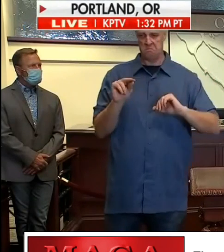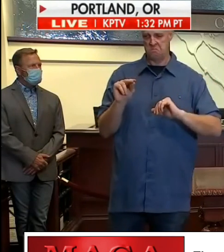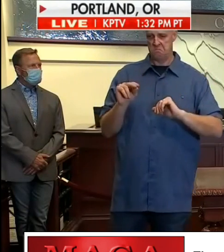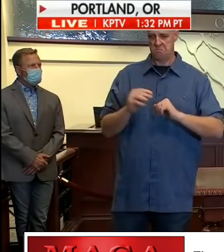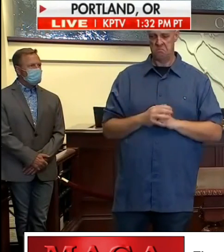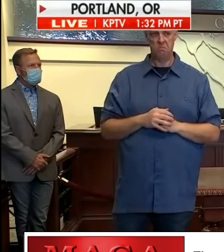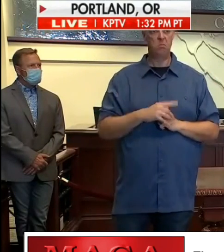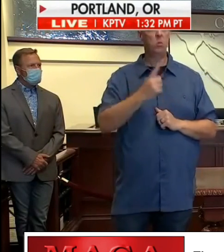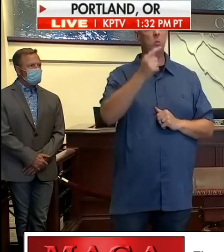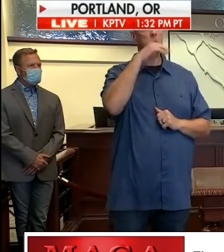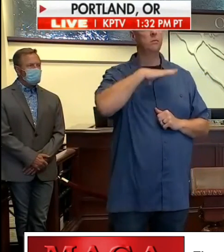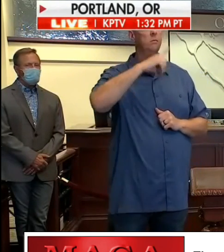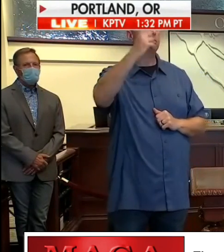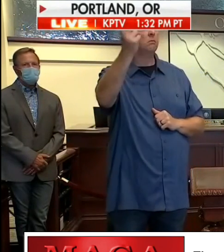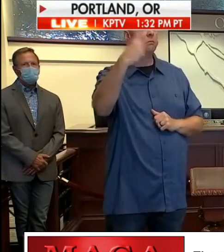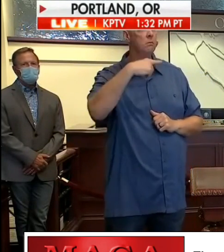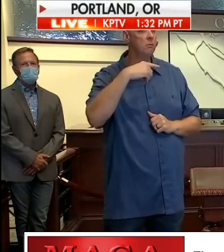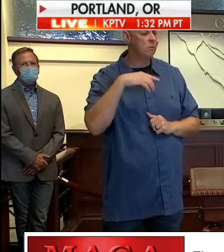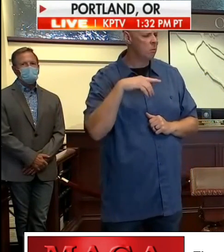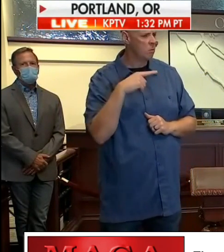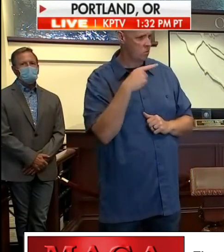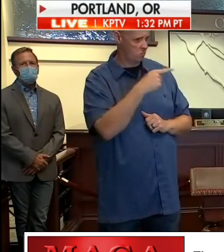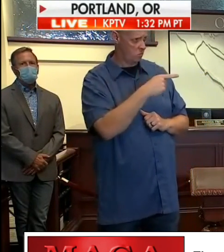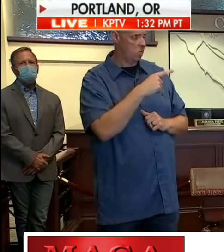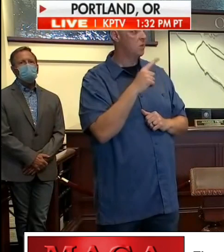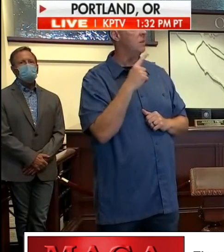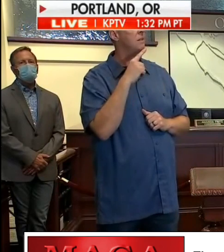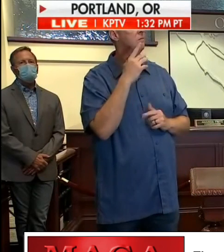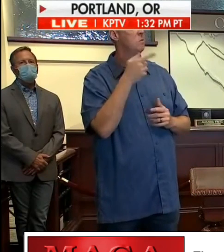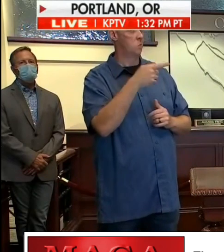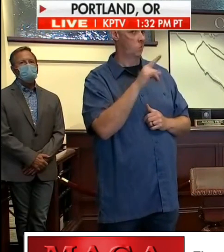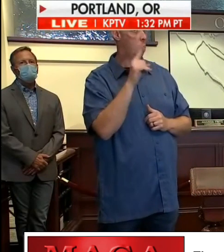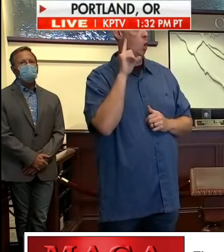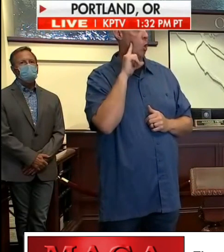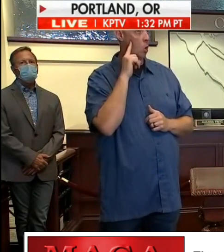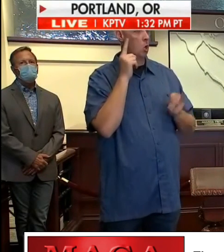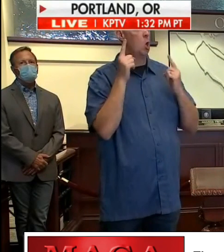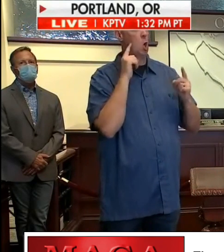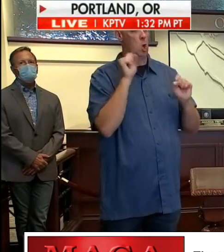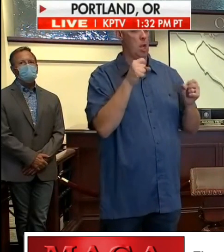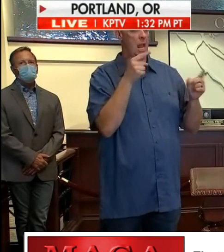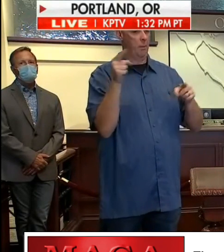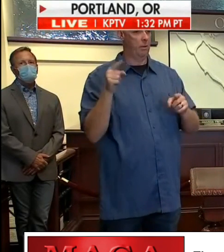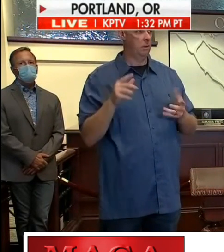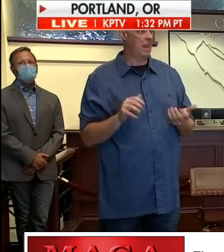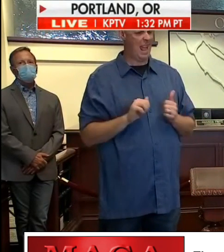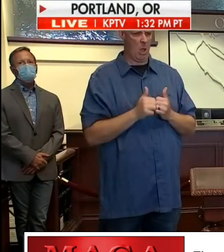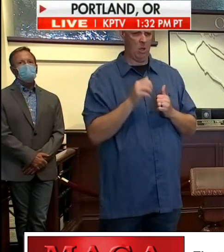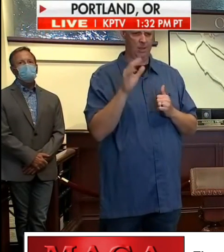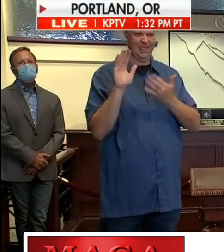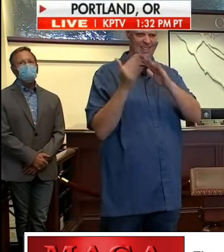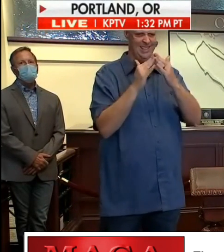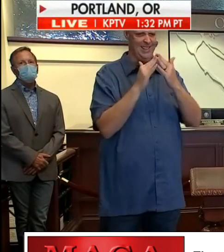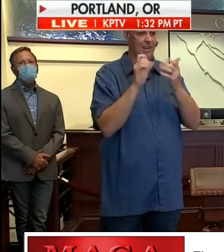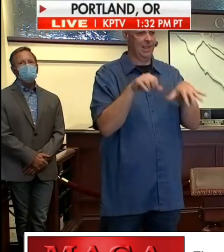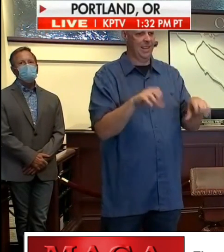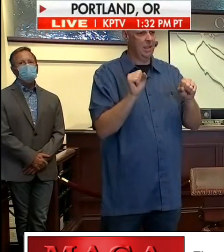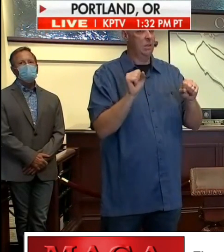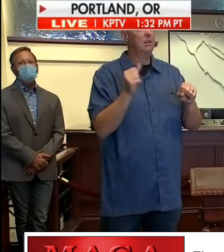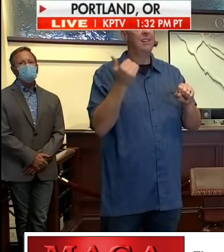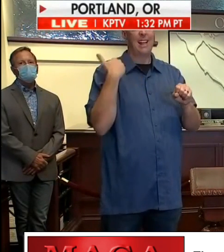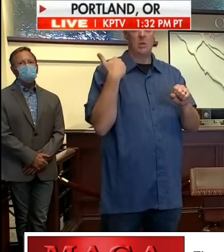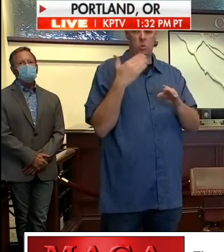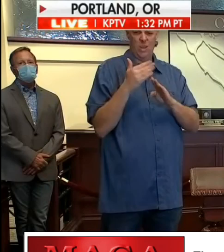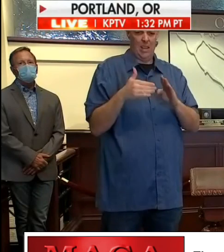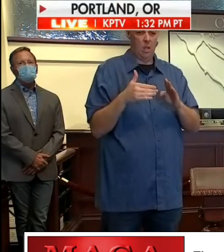Sorry. Mayor, let me get with you. You mentioned that you fear that something like this could happen. Given that, how come the city didn't take action over the weekend to prevent something